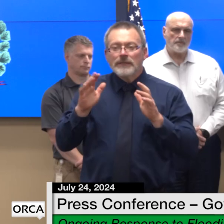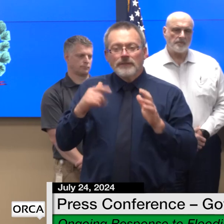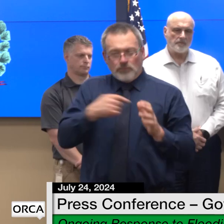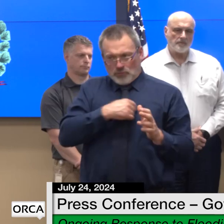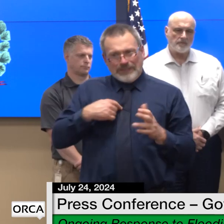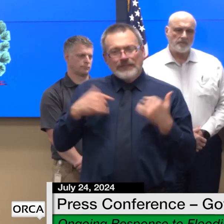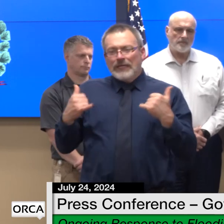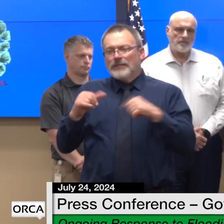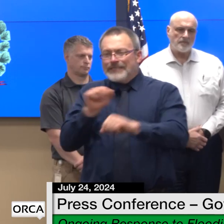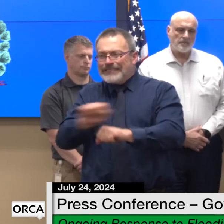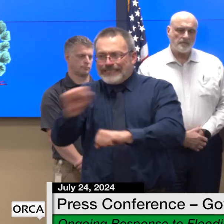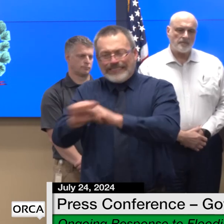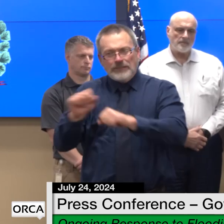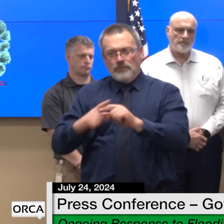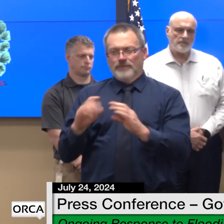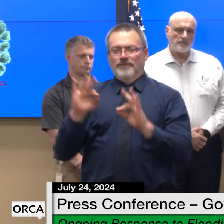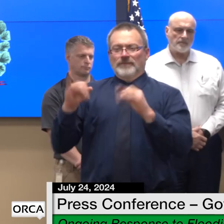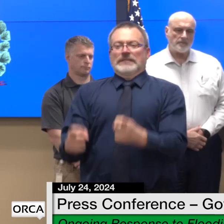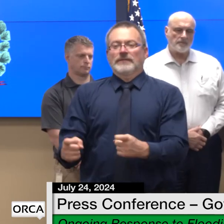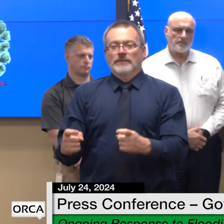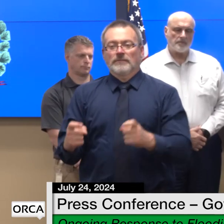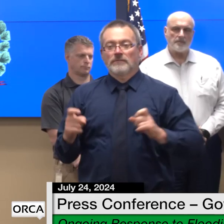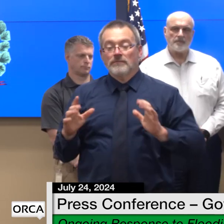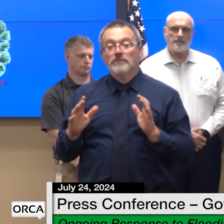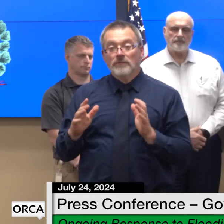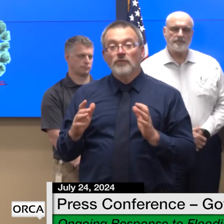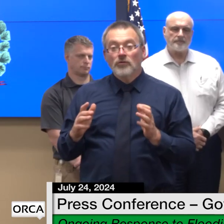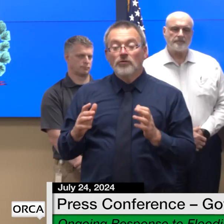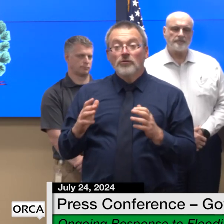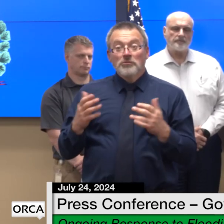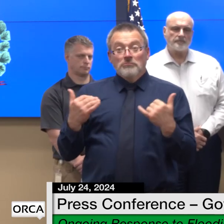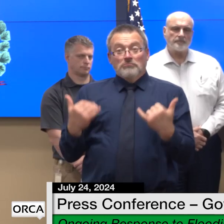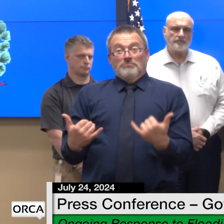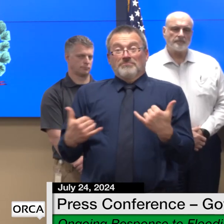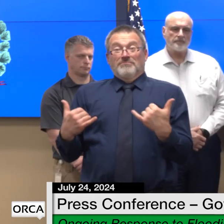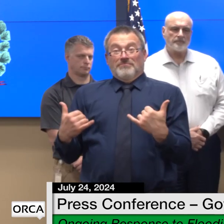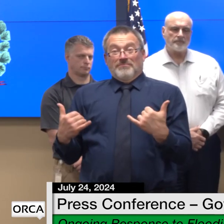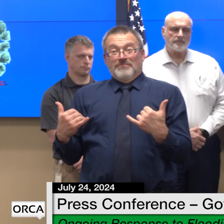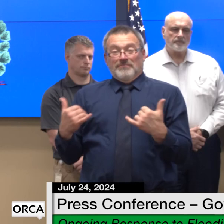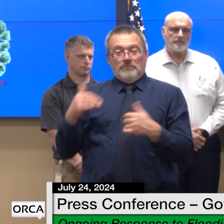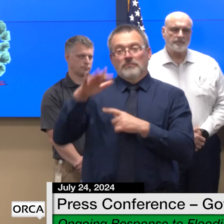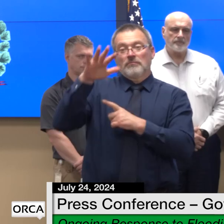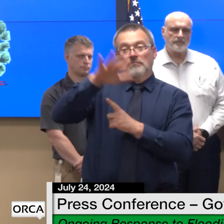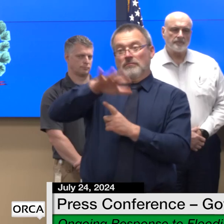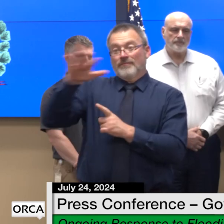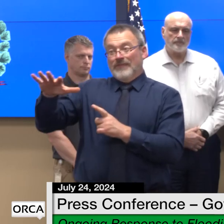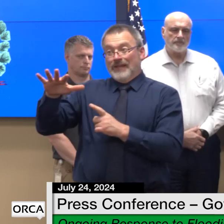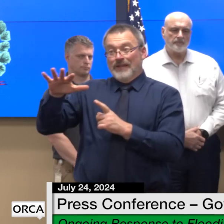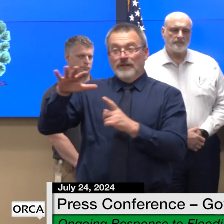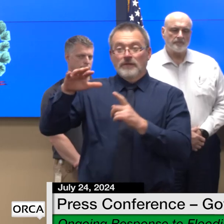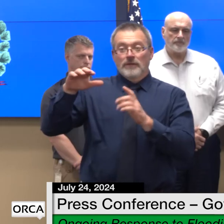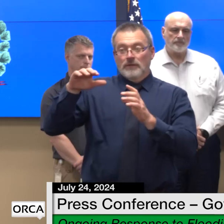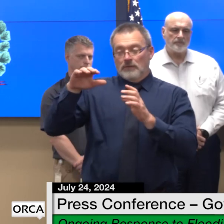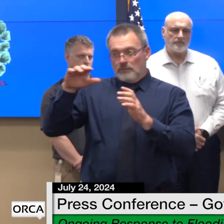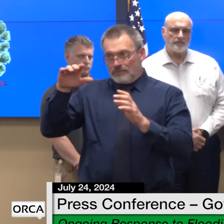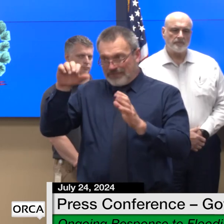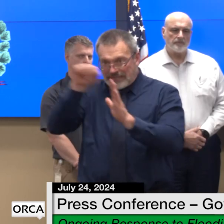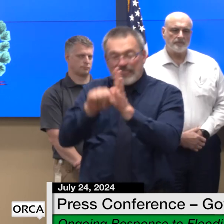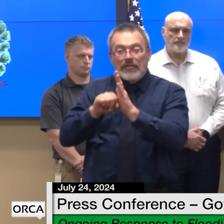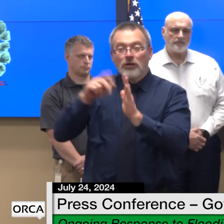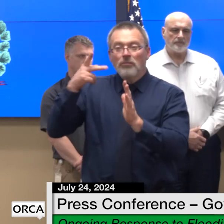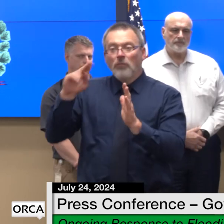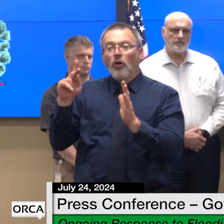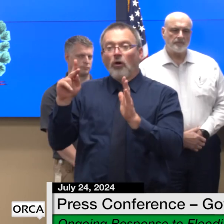our repairs. And at this point, of our 55 staff state parks, only Seon Lodge remains